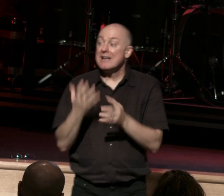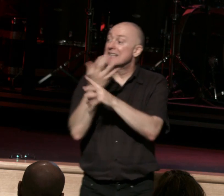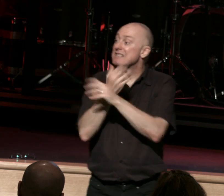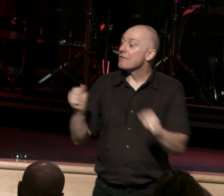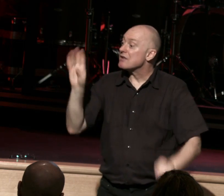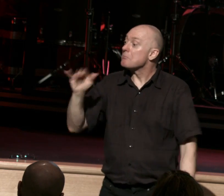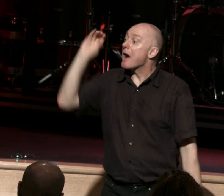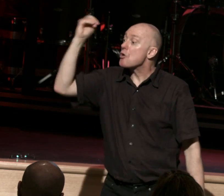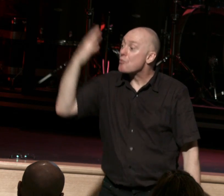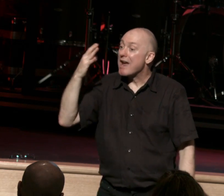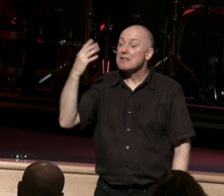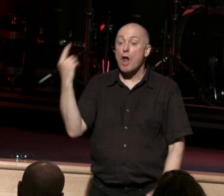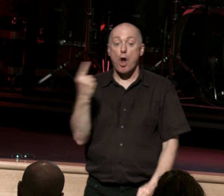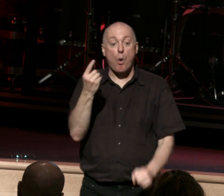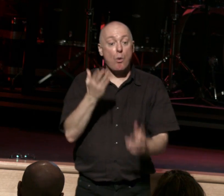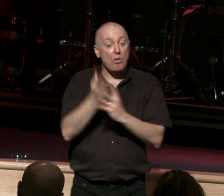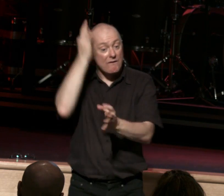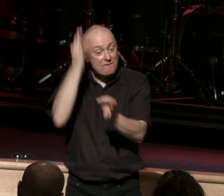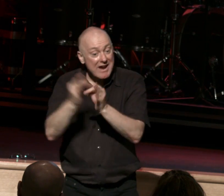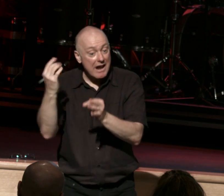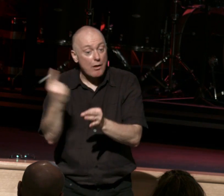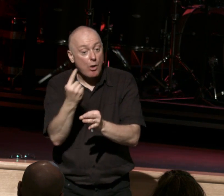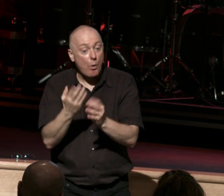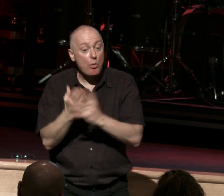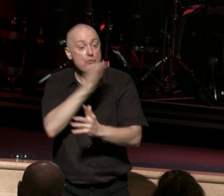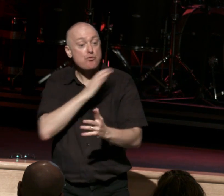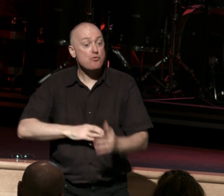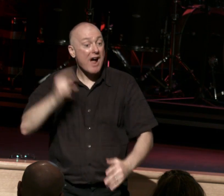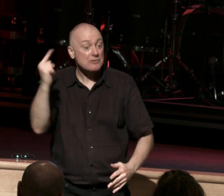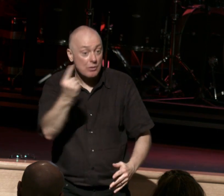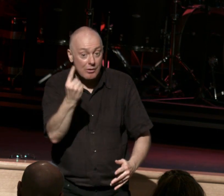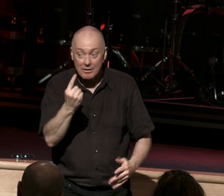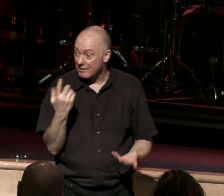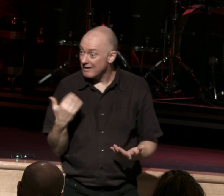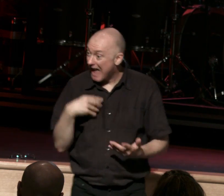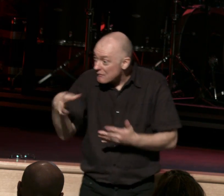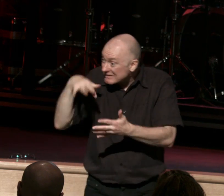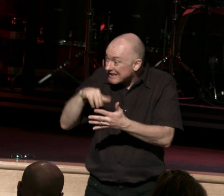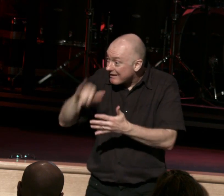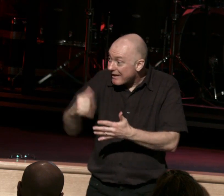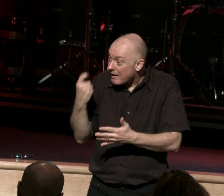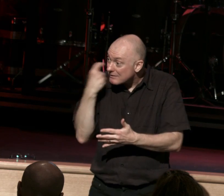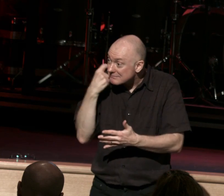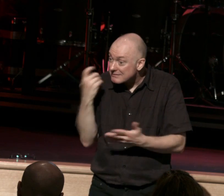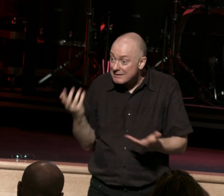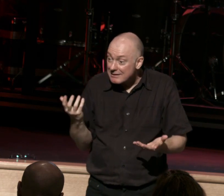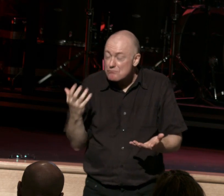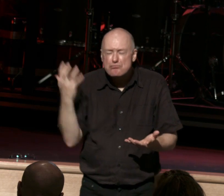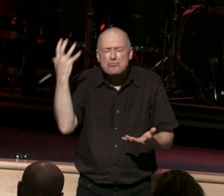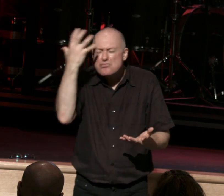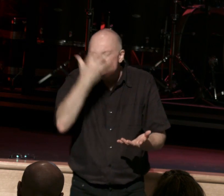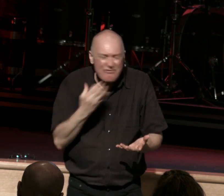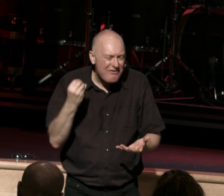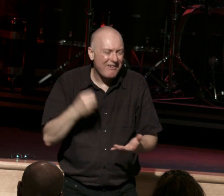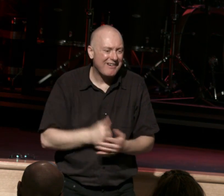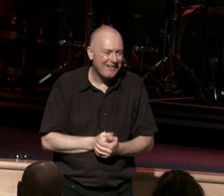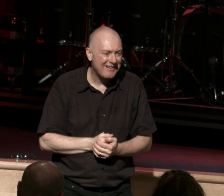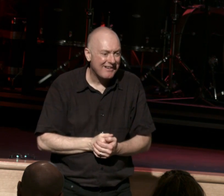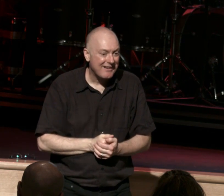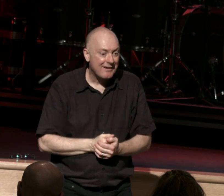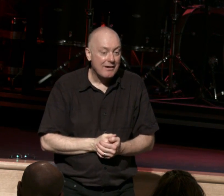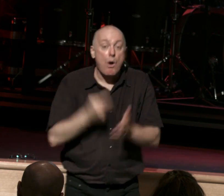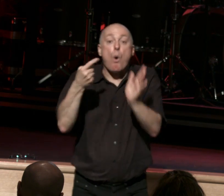committed. Salvation by grace alone and faith alone through Christ alone. Have you looked at this lately? It is so, so